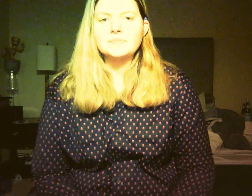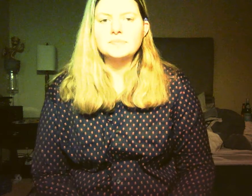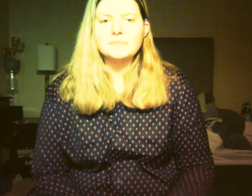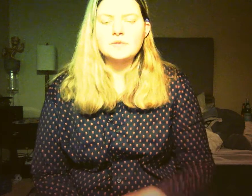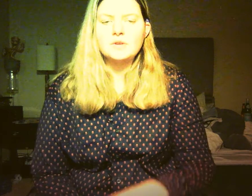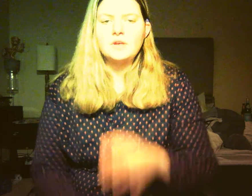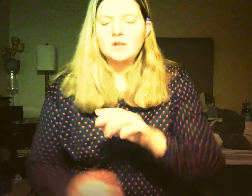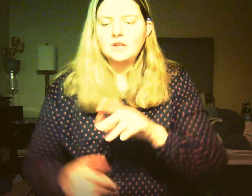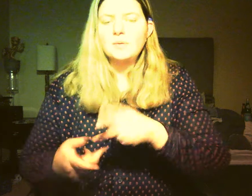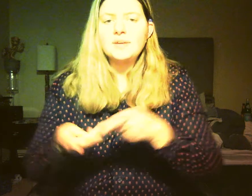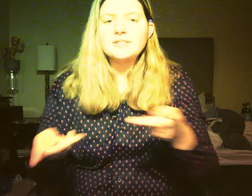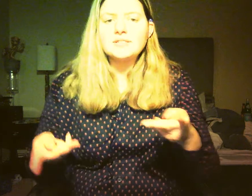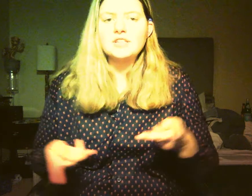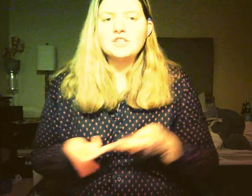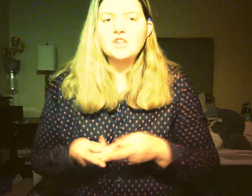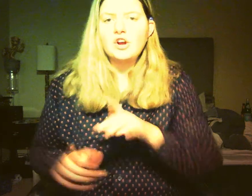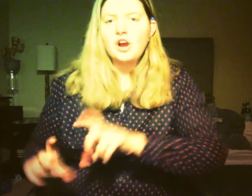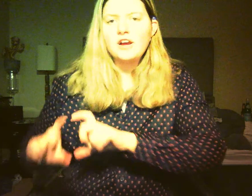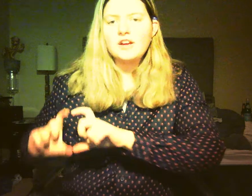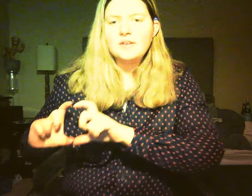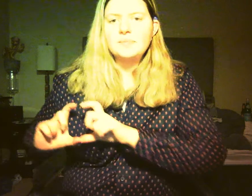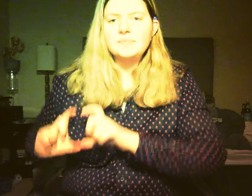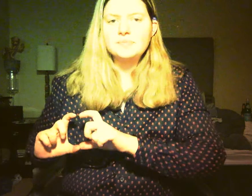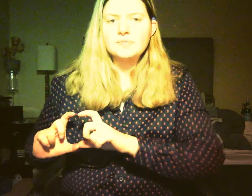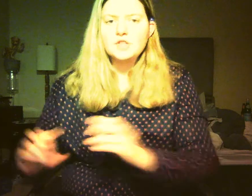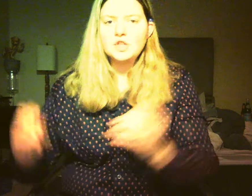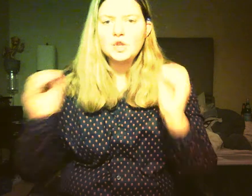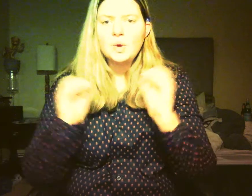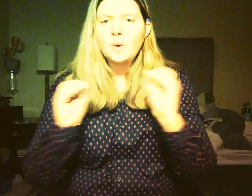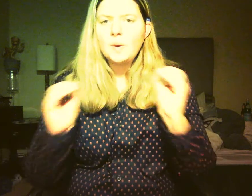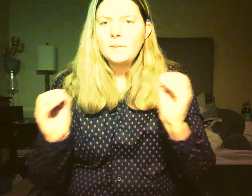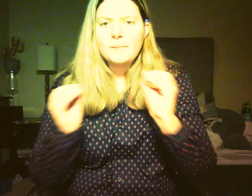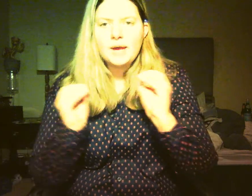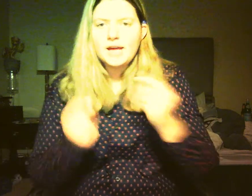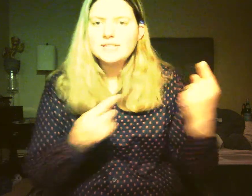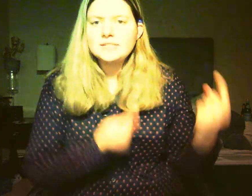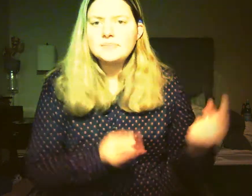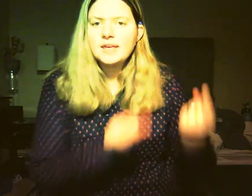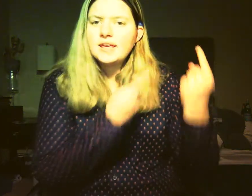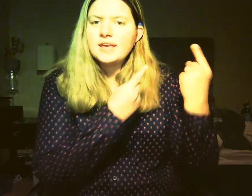There's a place in your heart, nobody's been,